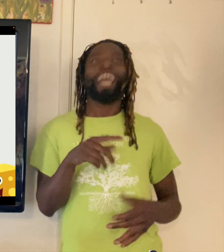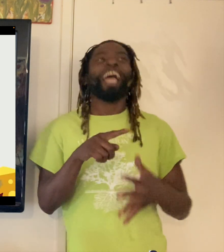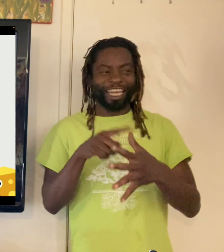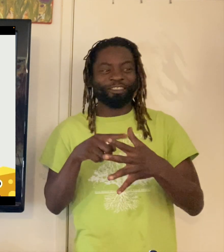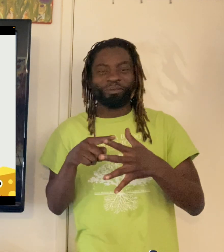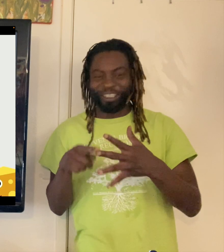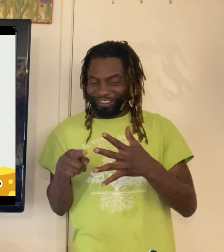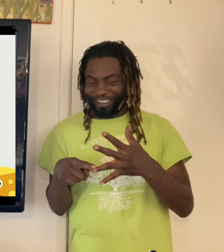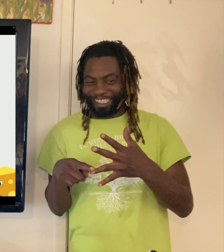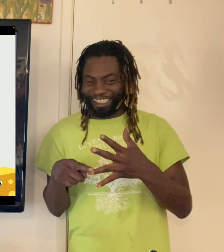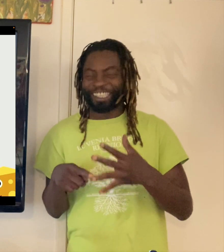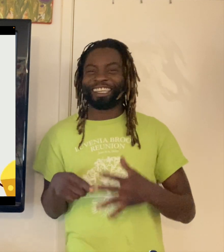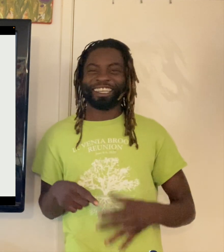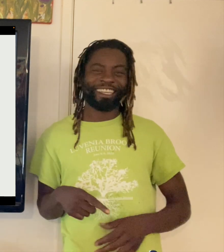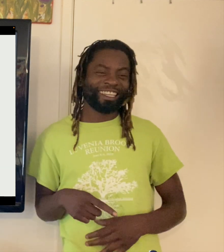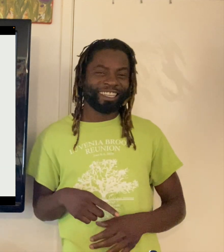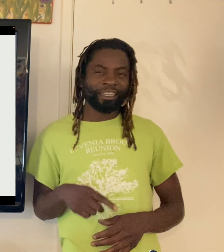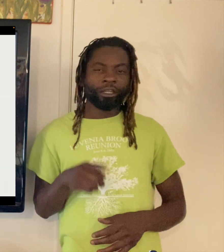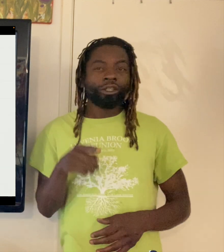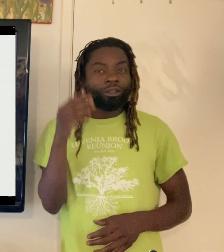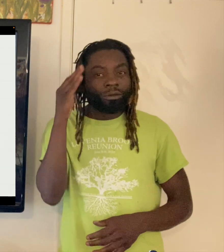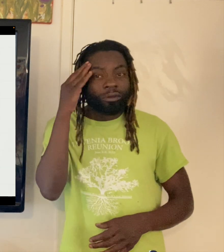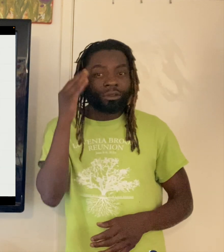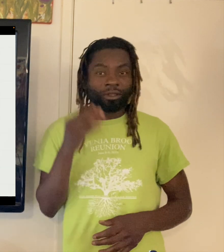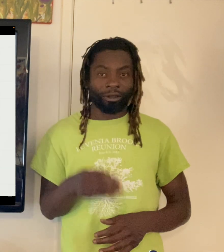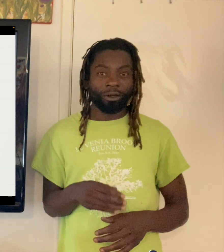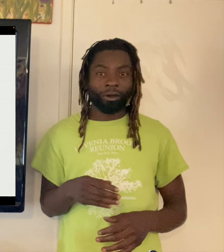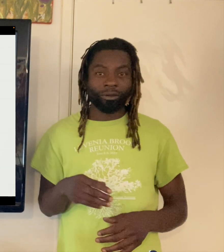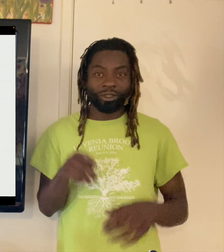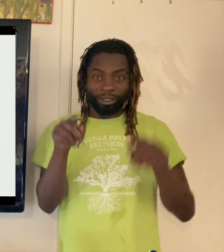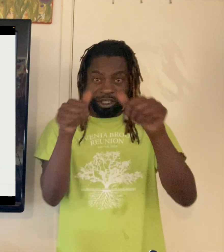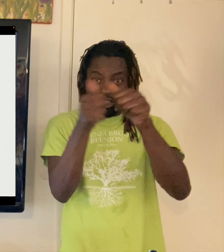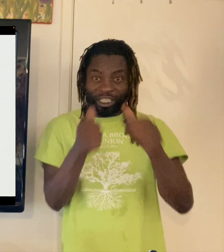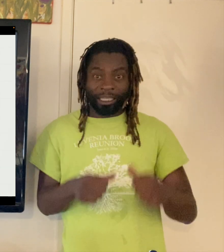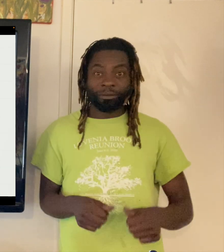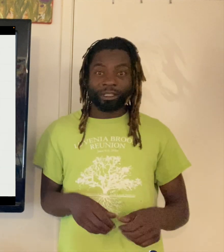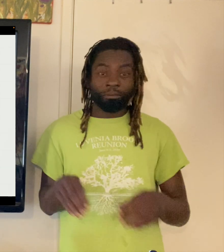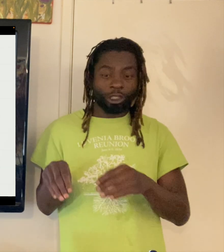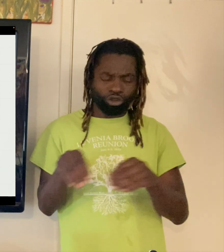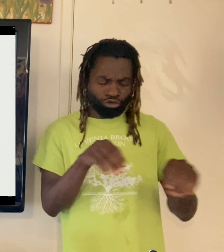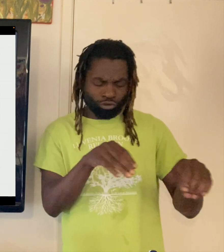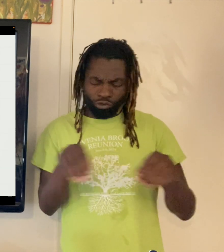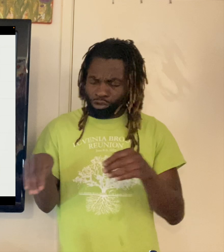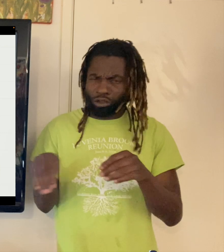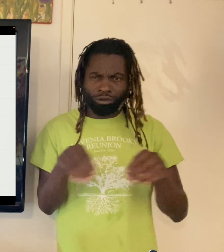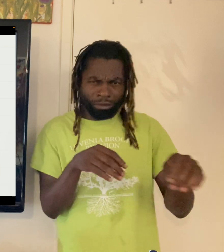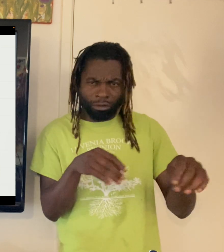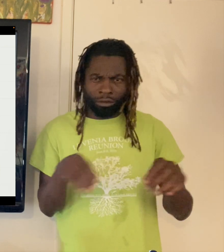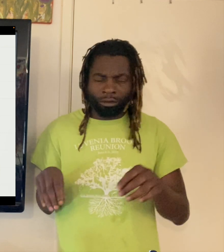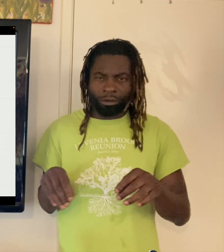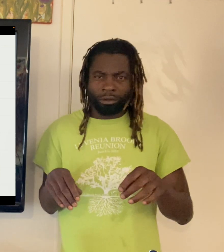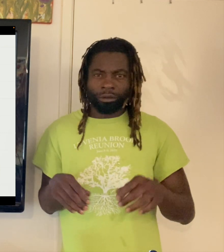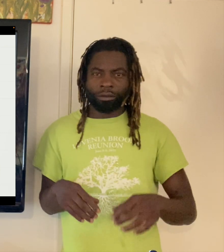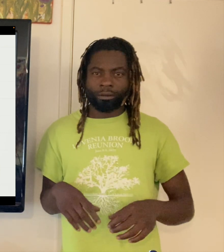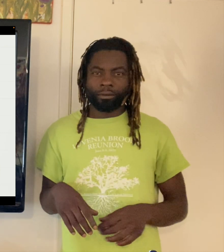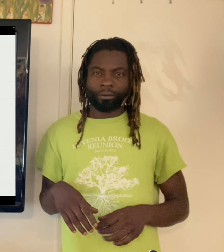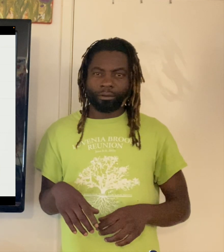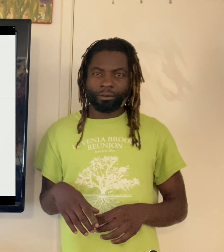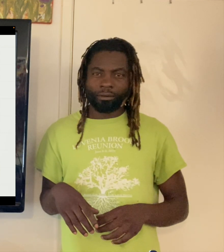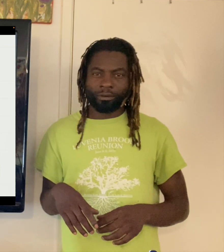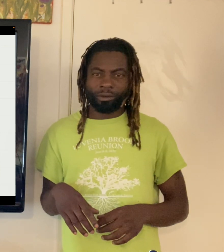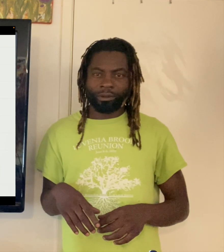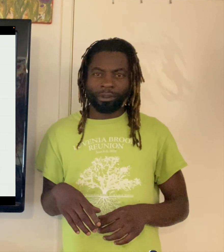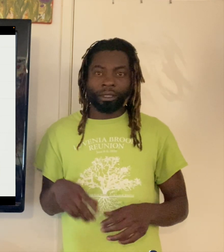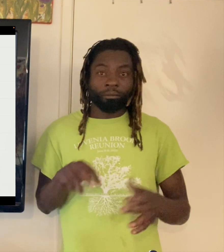delicious? Attributes. And did you know that shapes can be sorted? Oh, yes, they can. When you